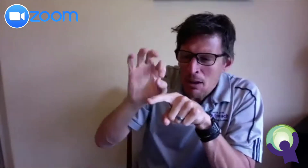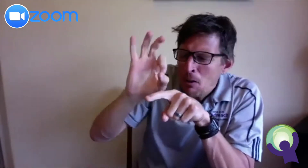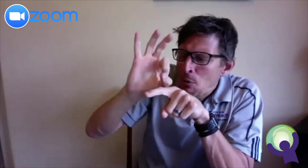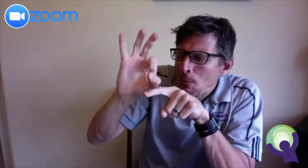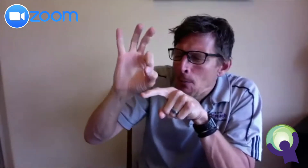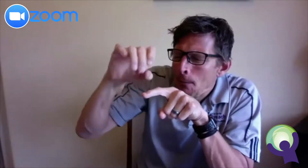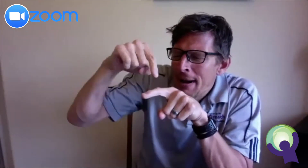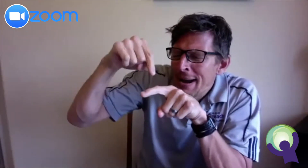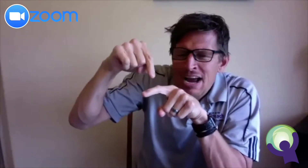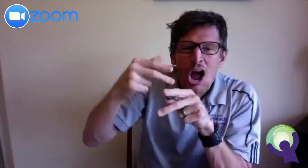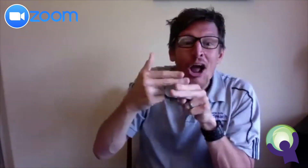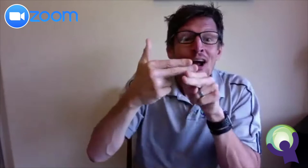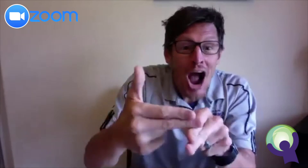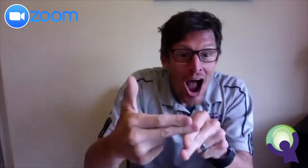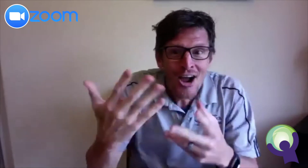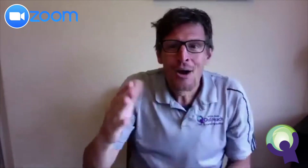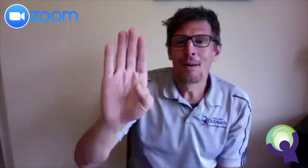"The berries look like blueberries," she said.